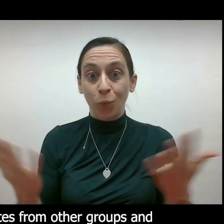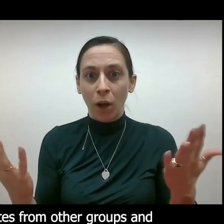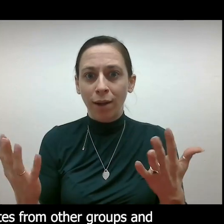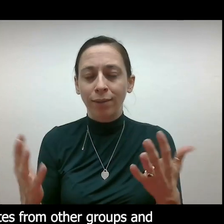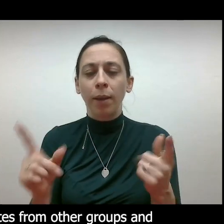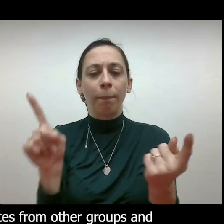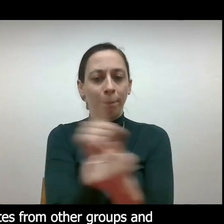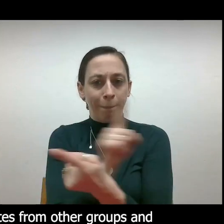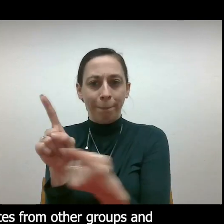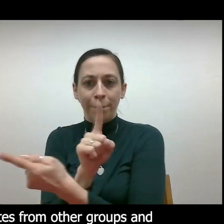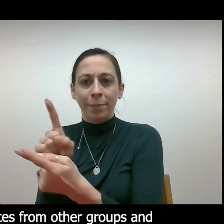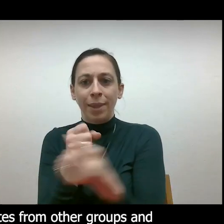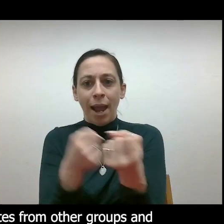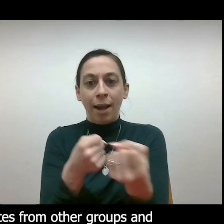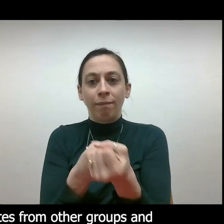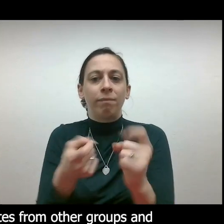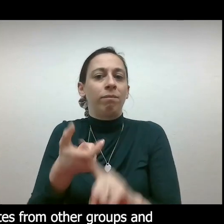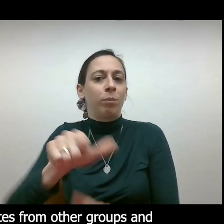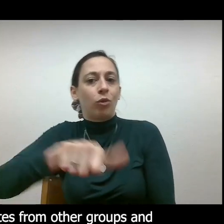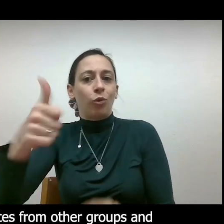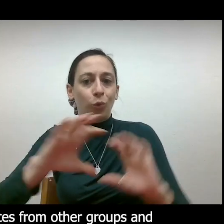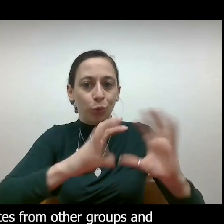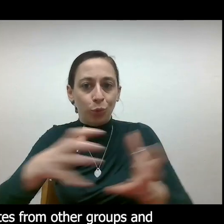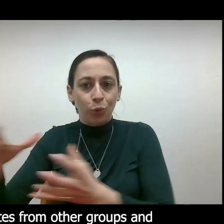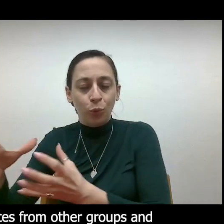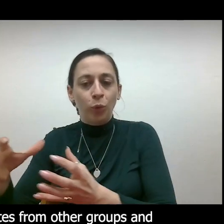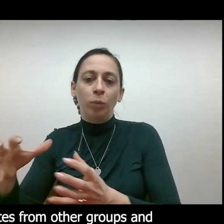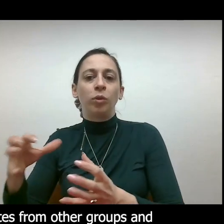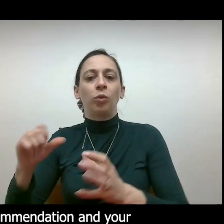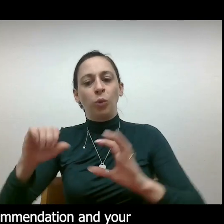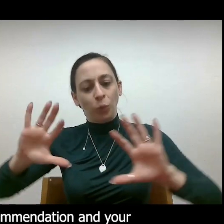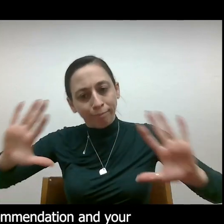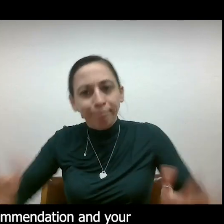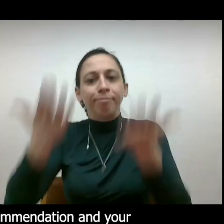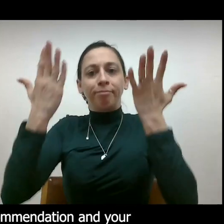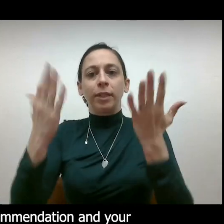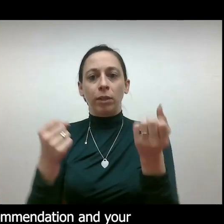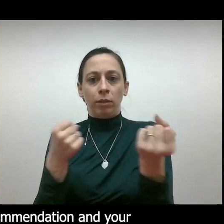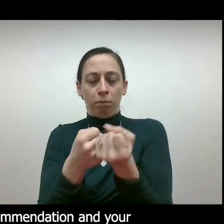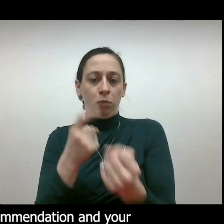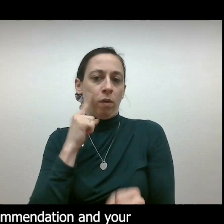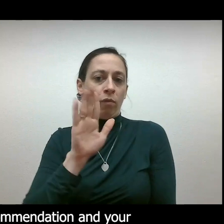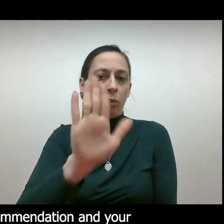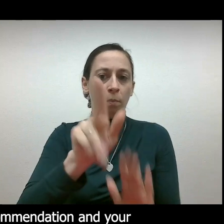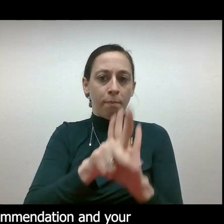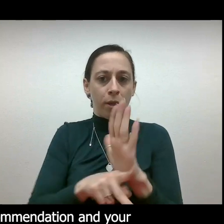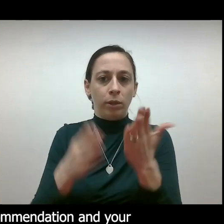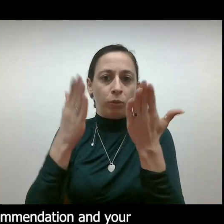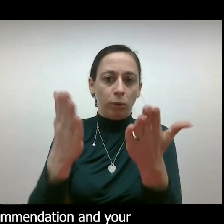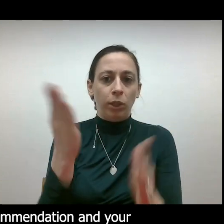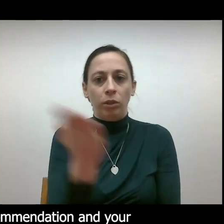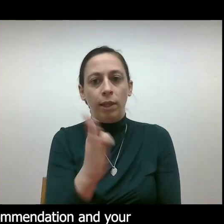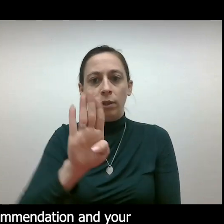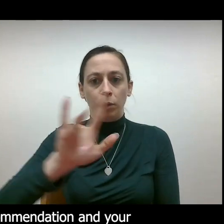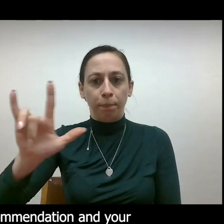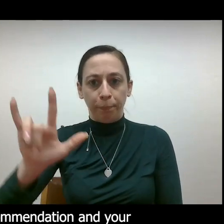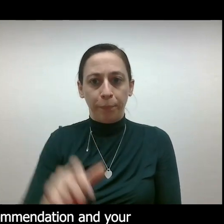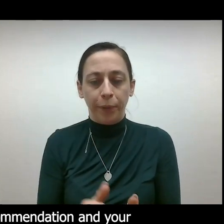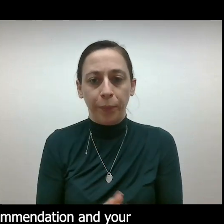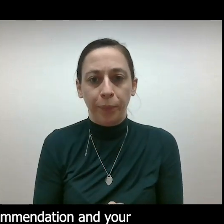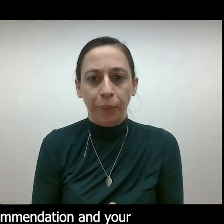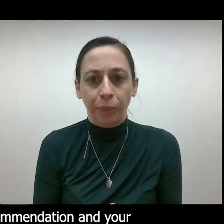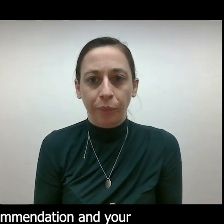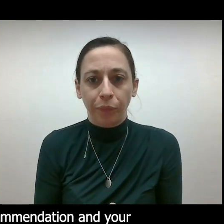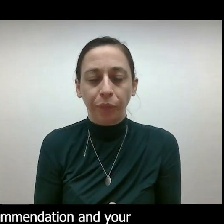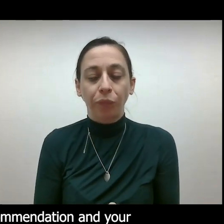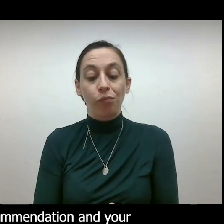Your second goal is to meet with advocates from other groups and other organizations to gin up support for your policy recommendation